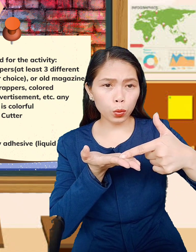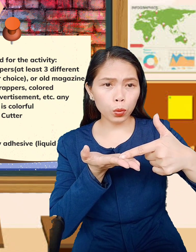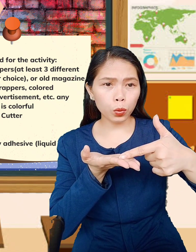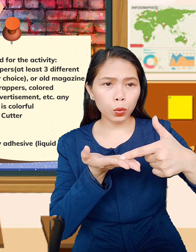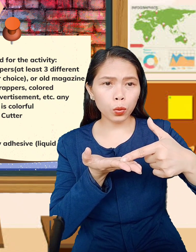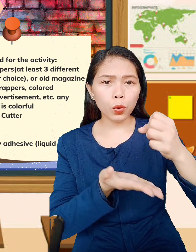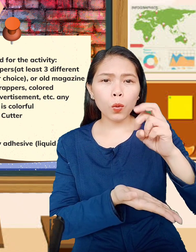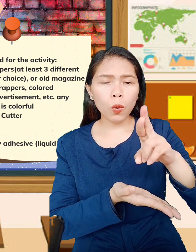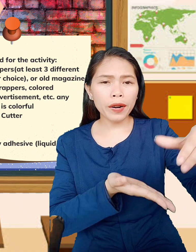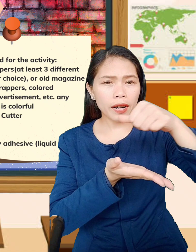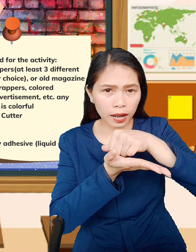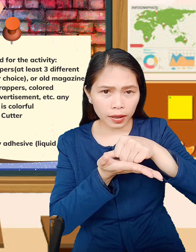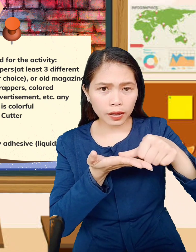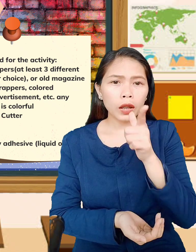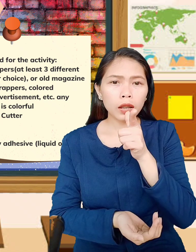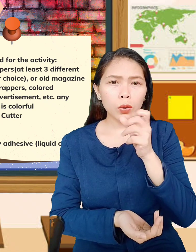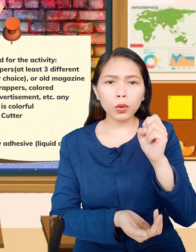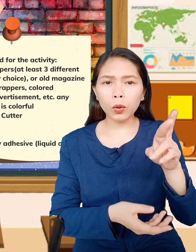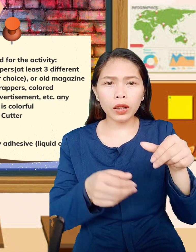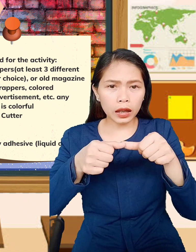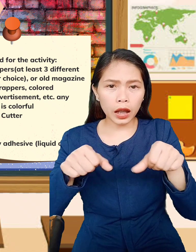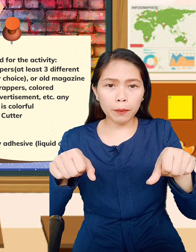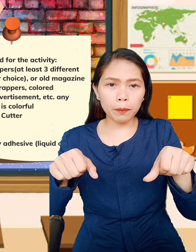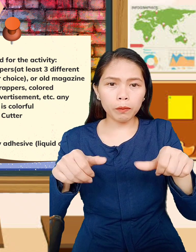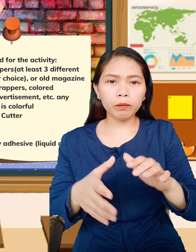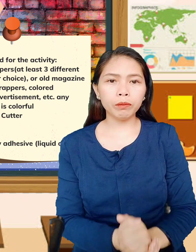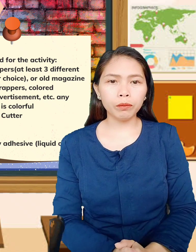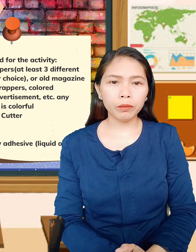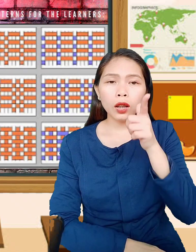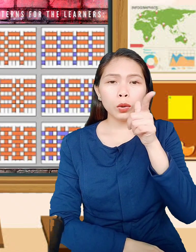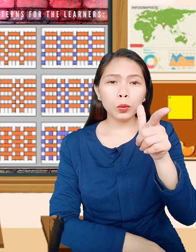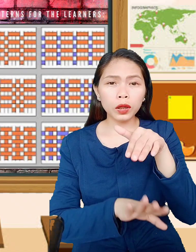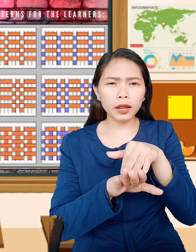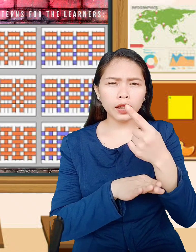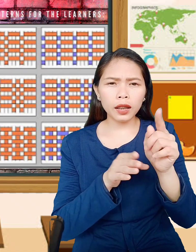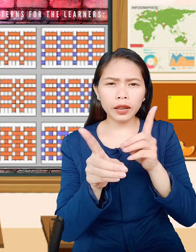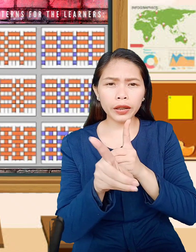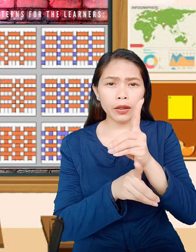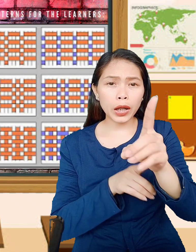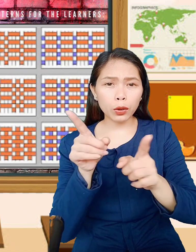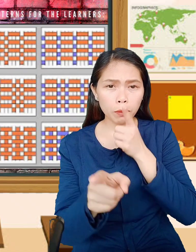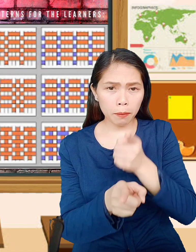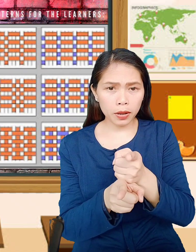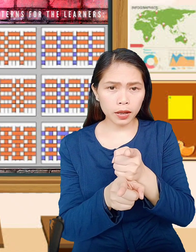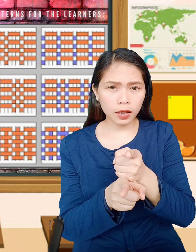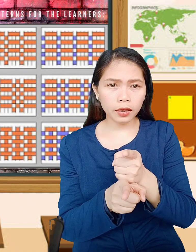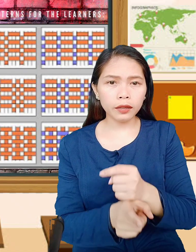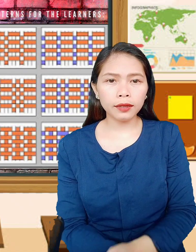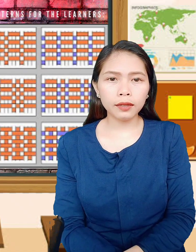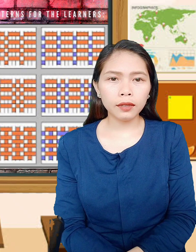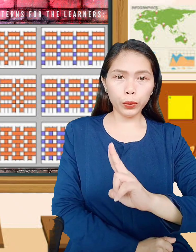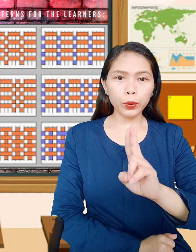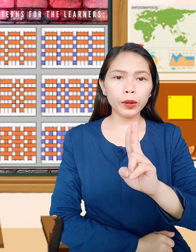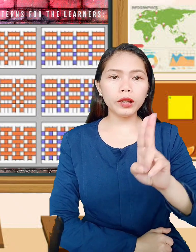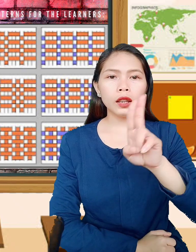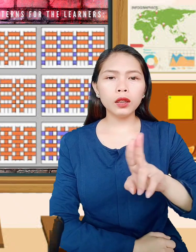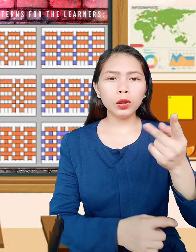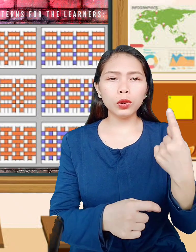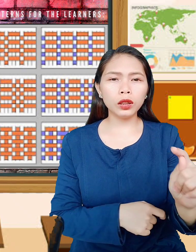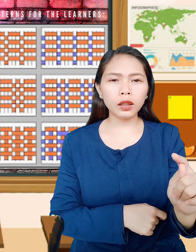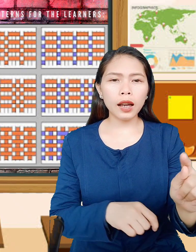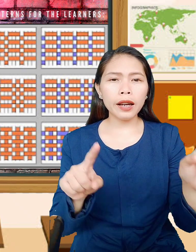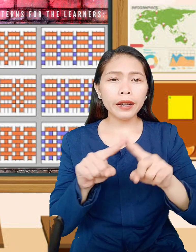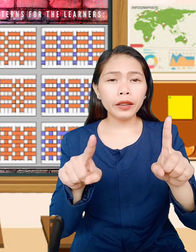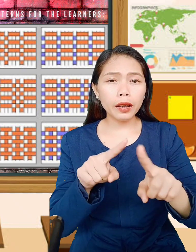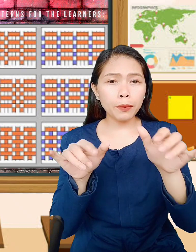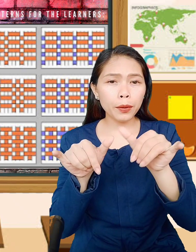5. Glue or any adhesive, liquid or tape. Read the direction properly. Use